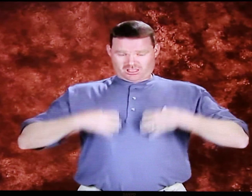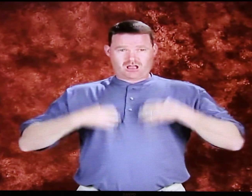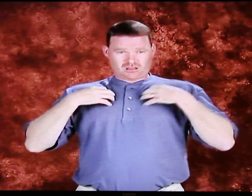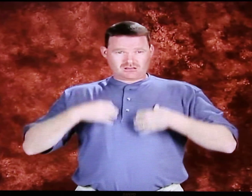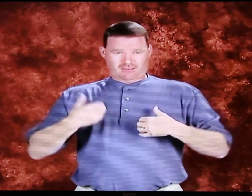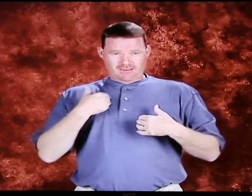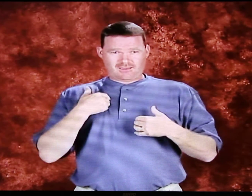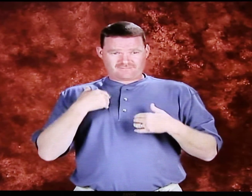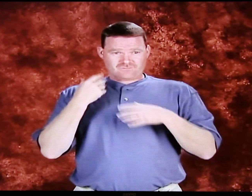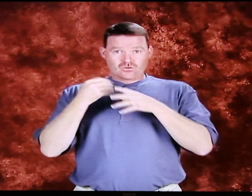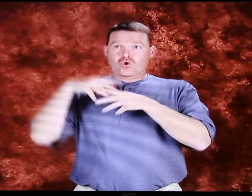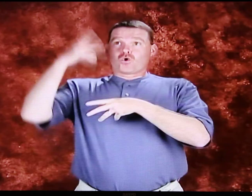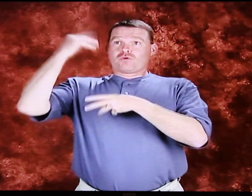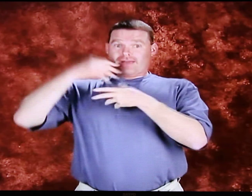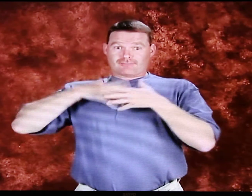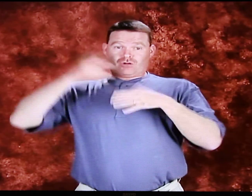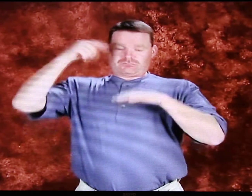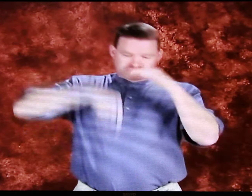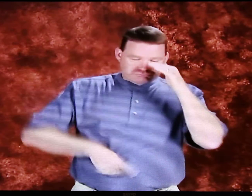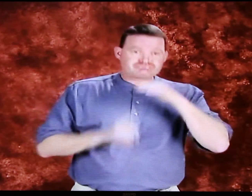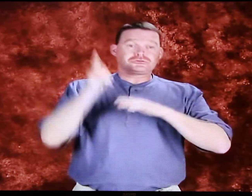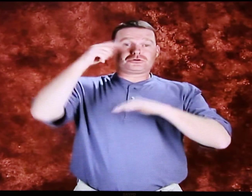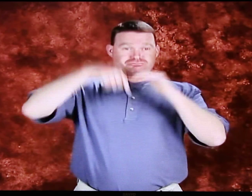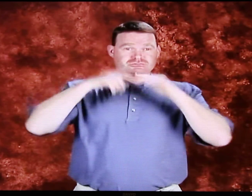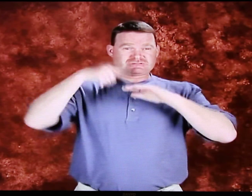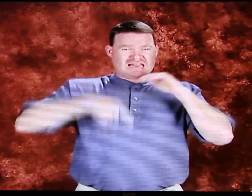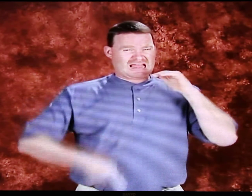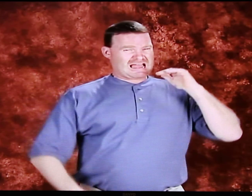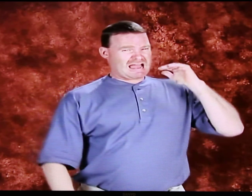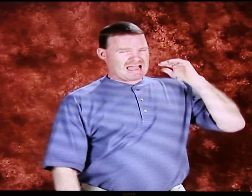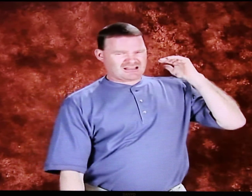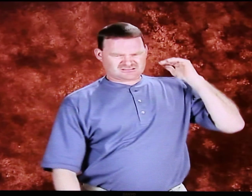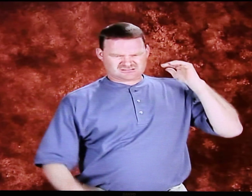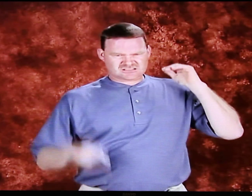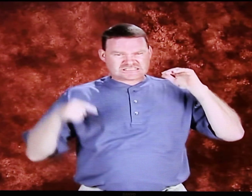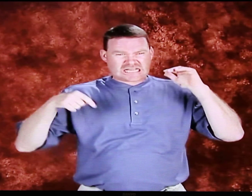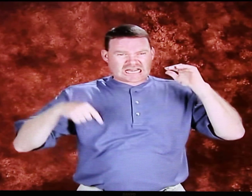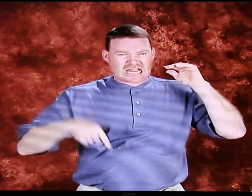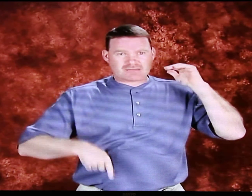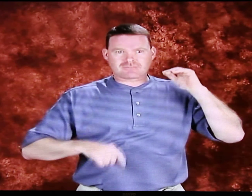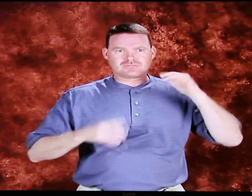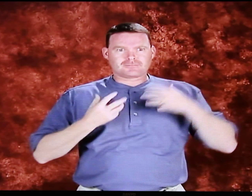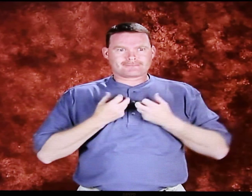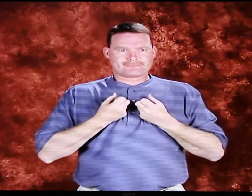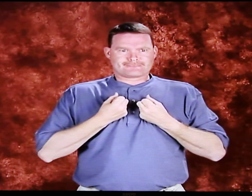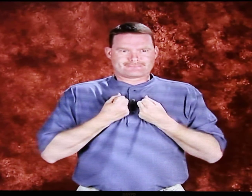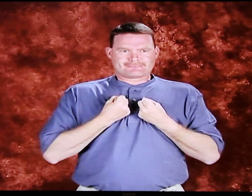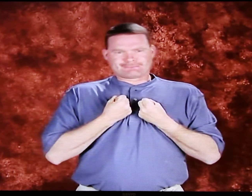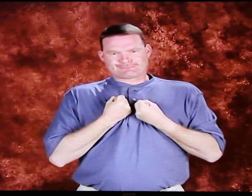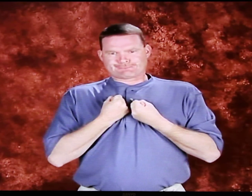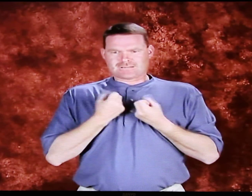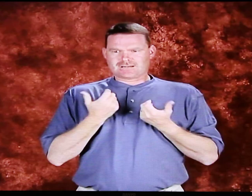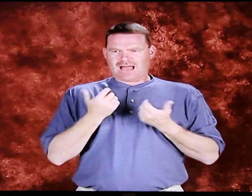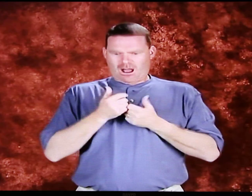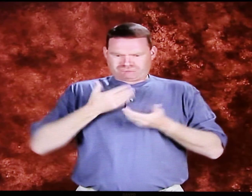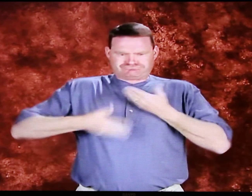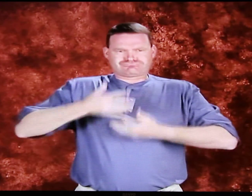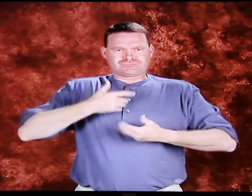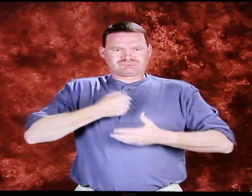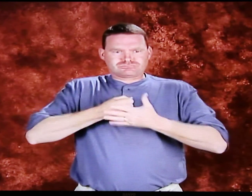do it. And they have lungs that they breathe in with, but they're still able to go so deep, and they close their lungs